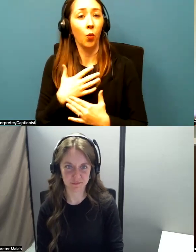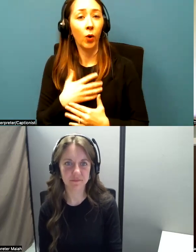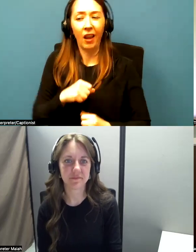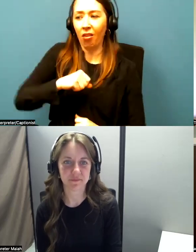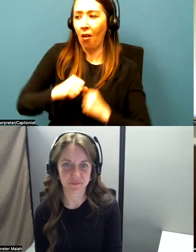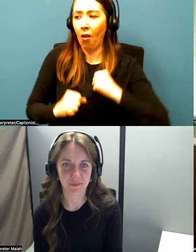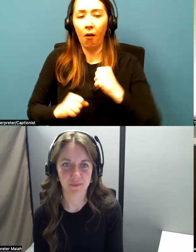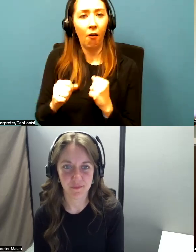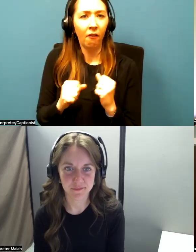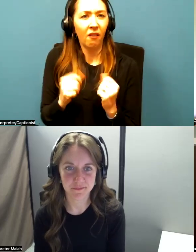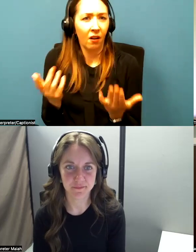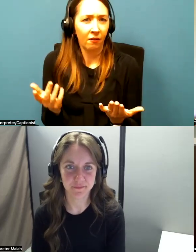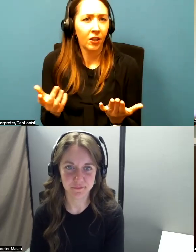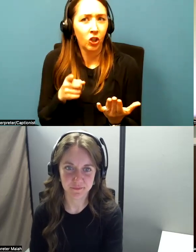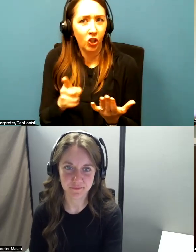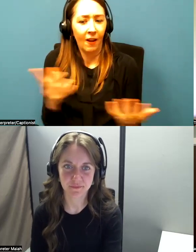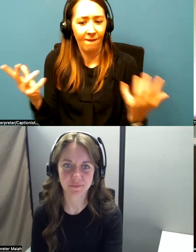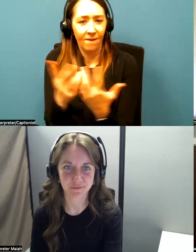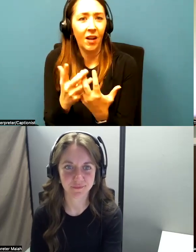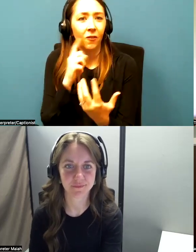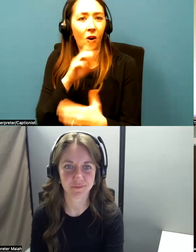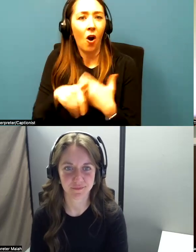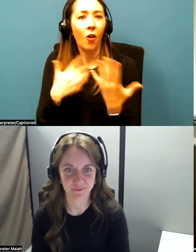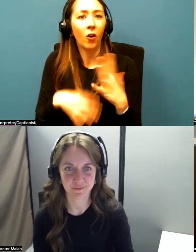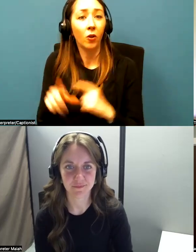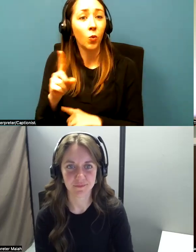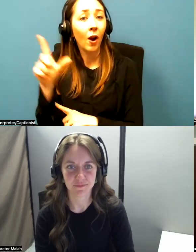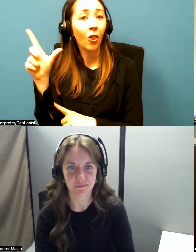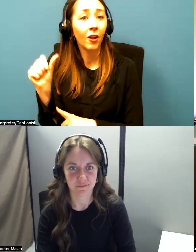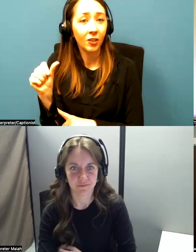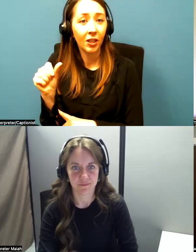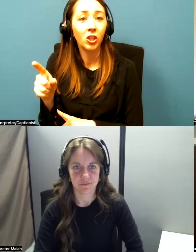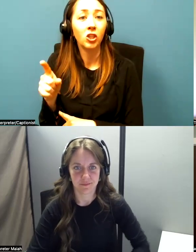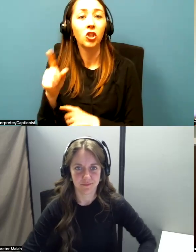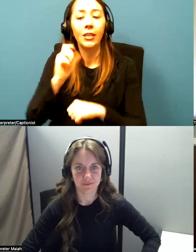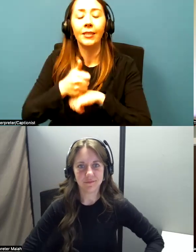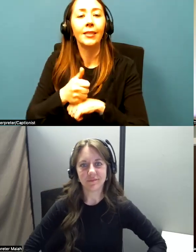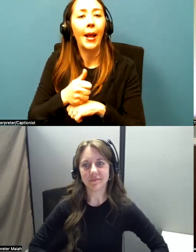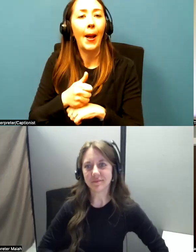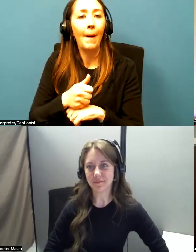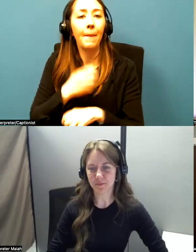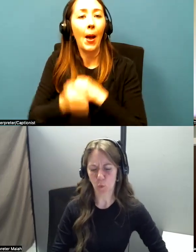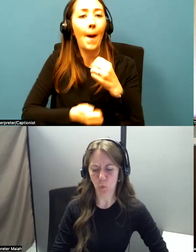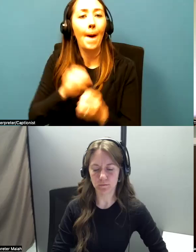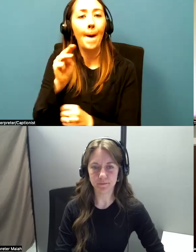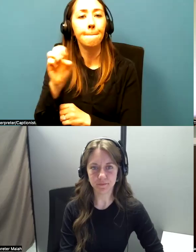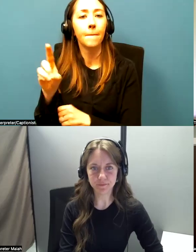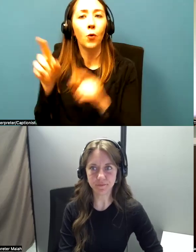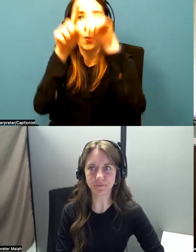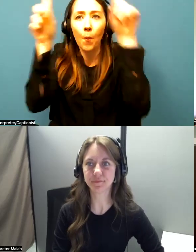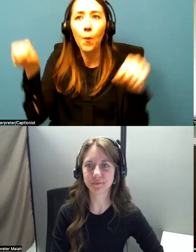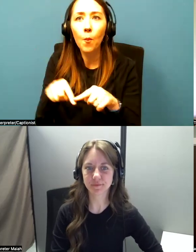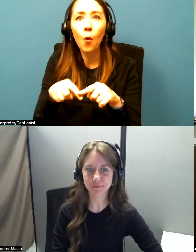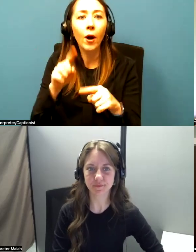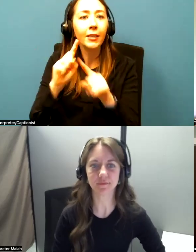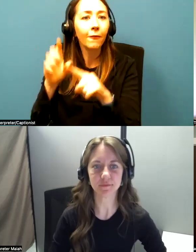and she fit us for the clothes in Los Angeles. She did a mood board. We went back and forth on it. We did